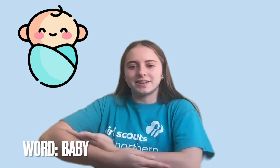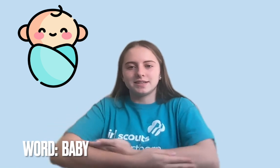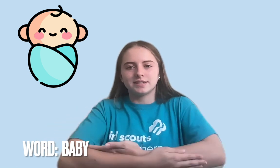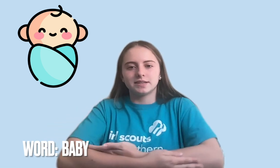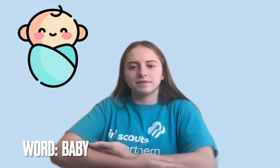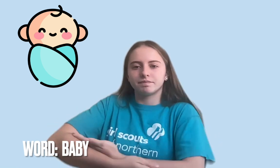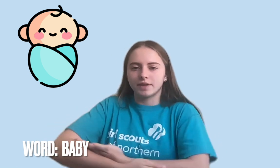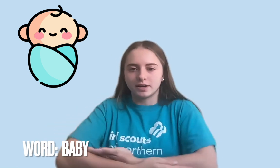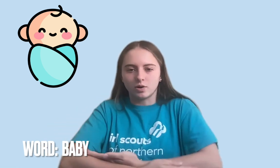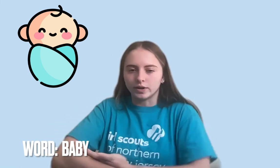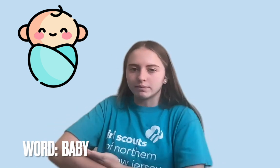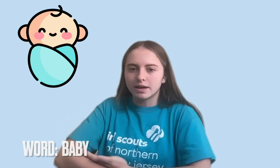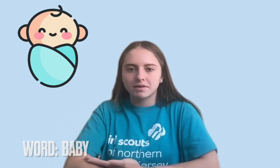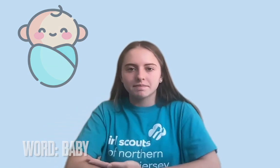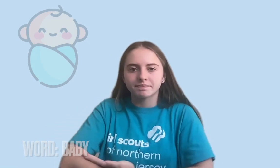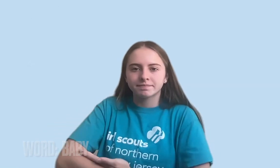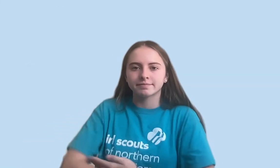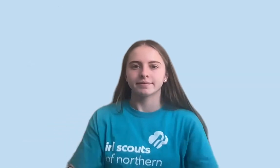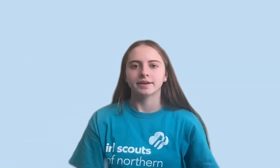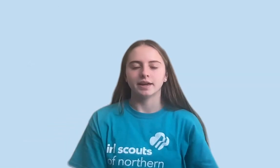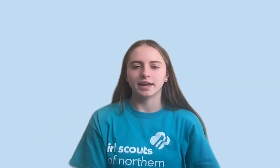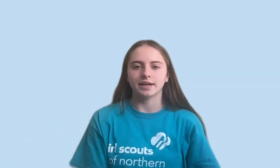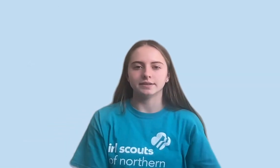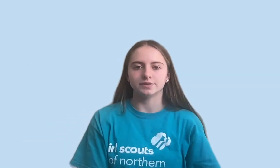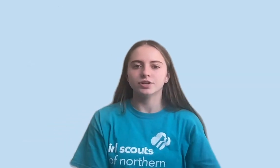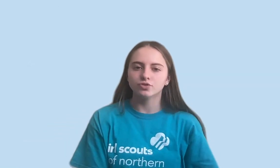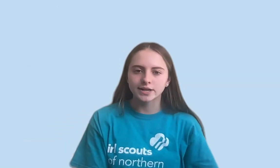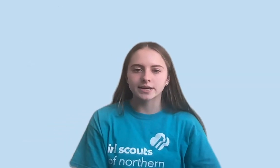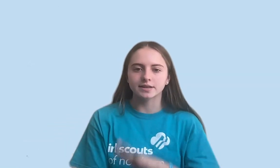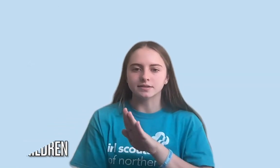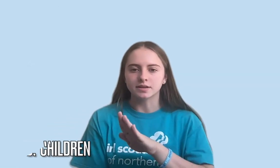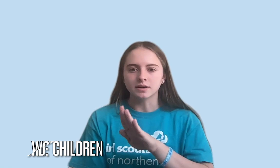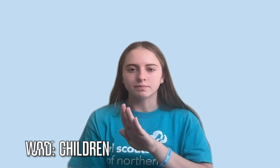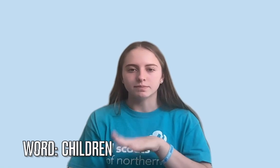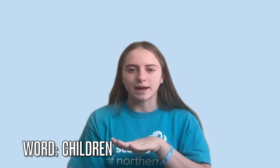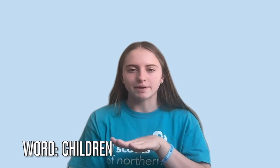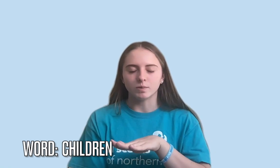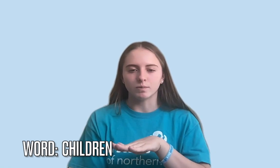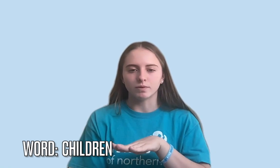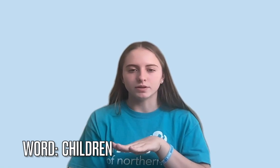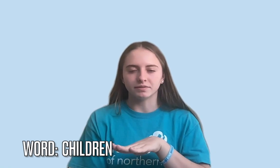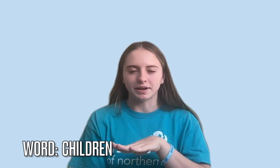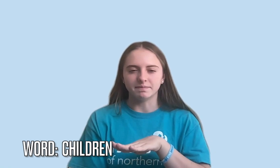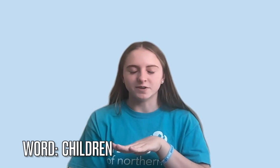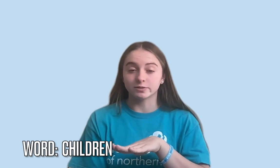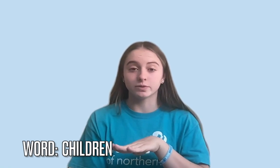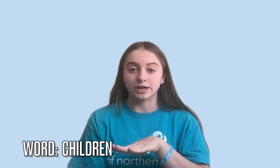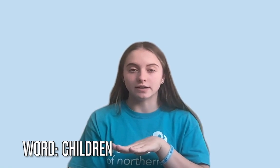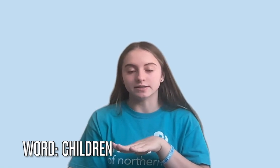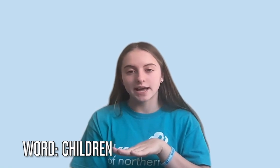this, like you're holding a baby. And children is tapping an invisible child's head